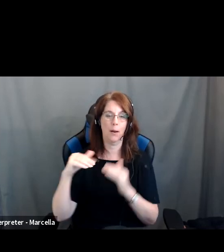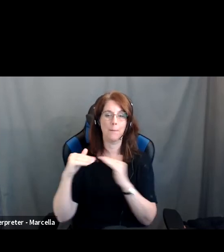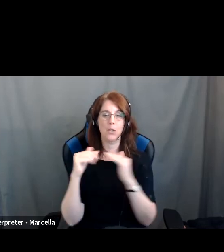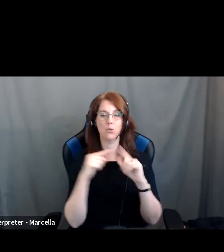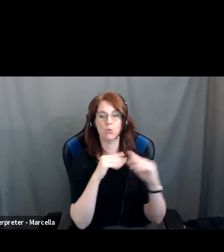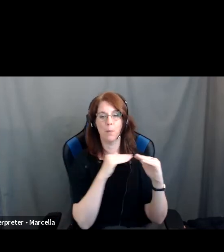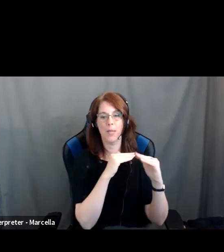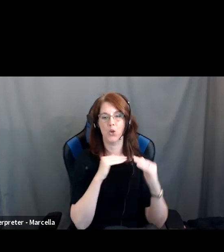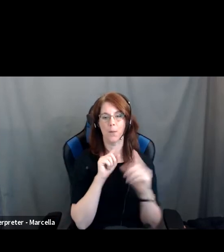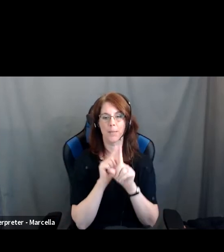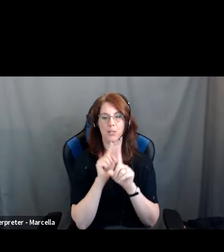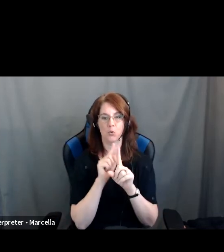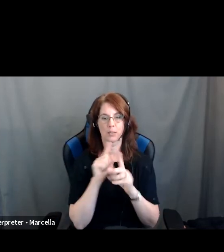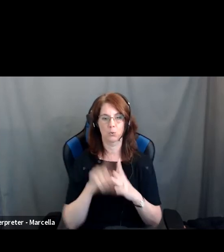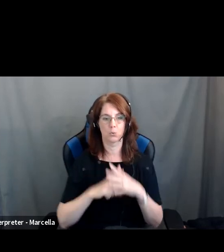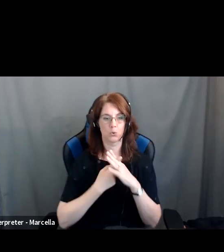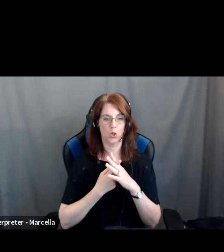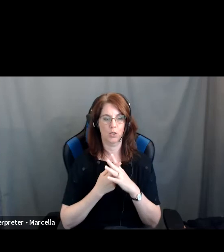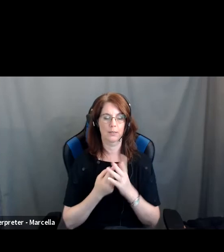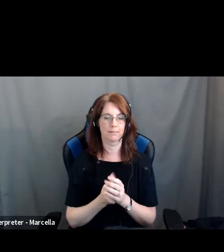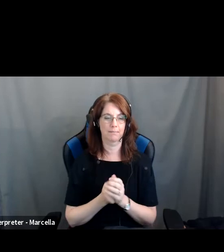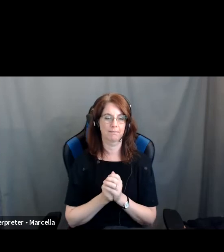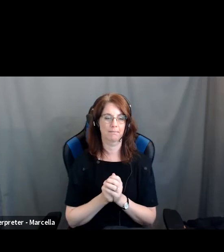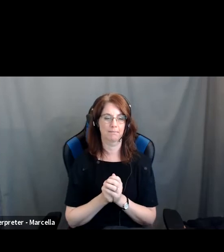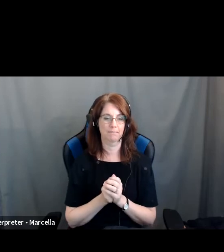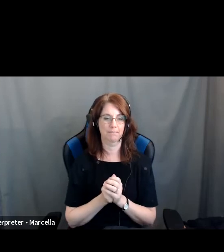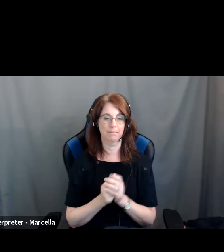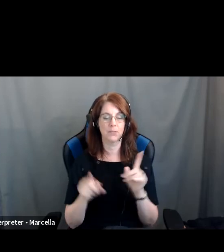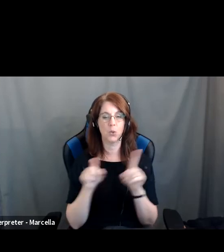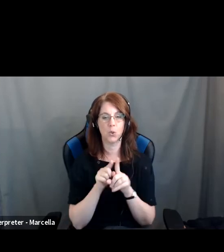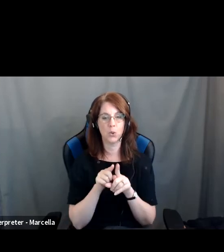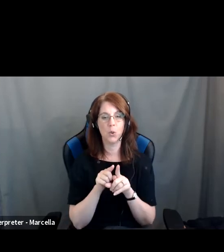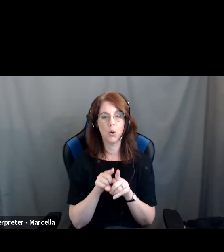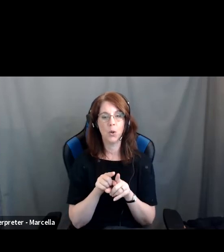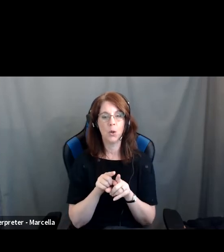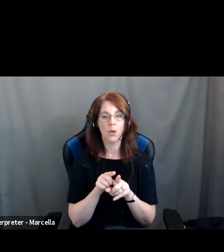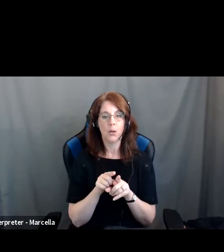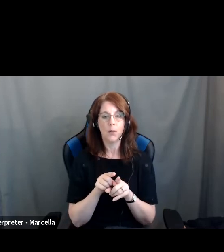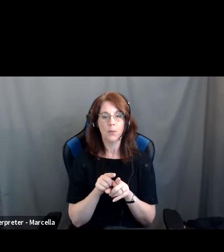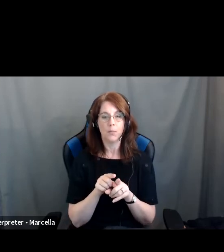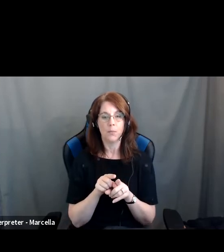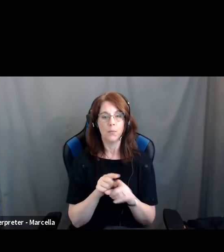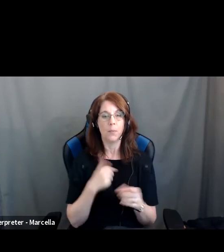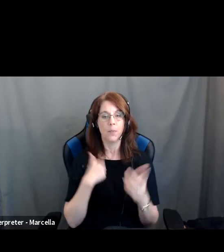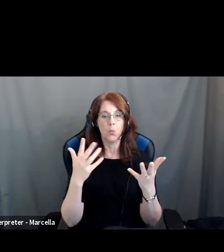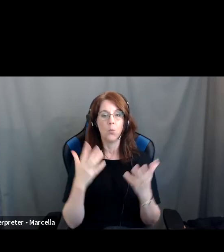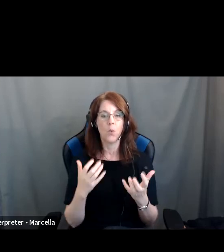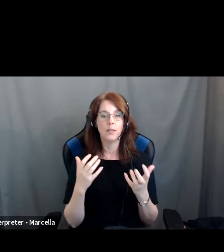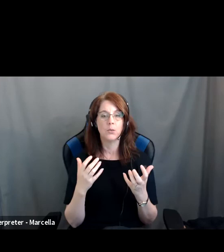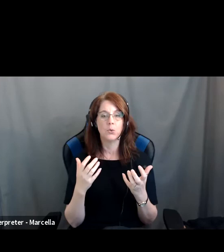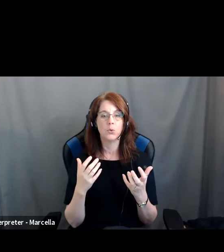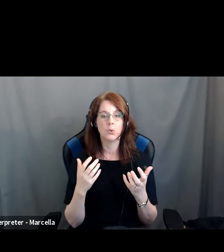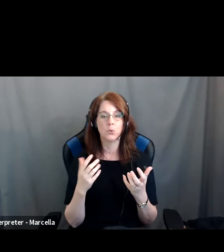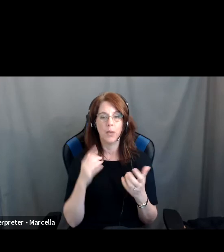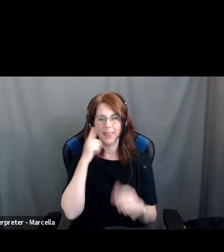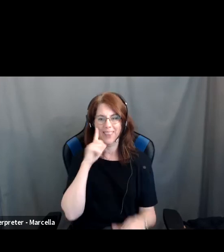program to get off the ground. And also, we wanted to, I think